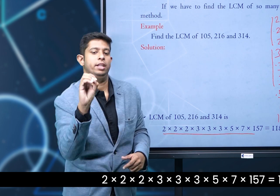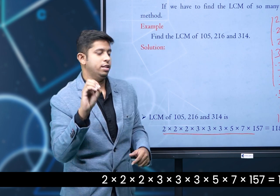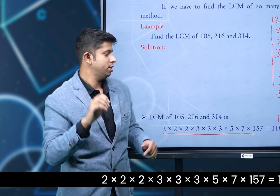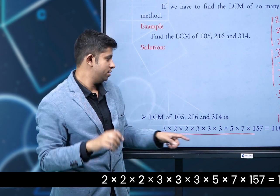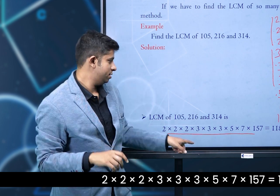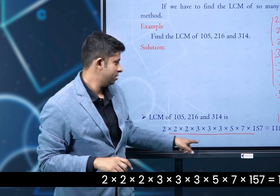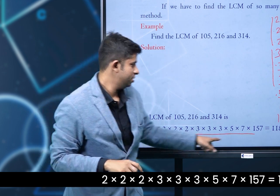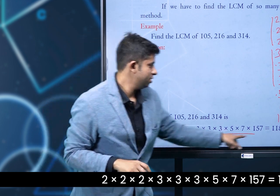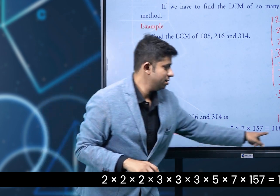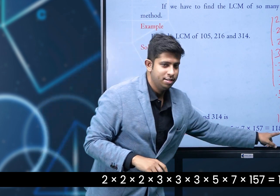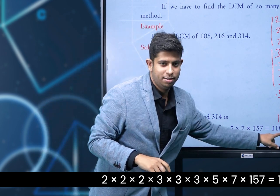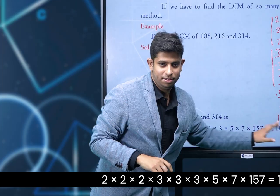11,86,920.